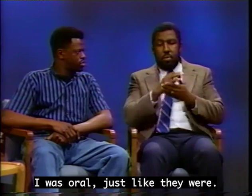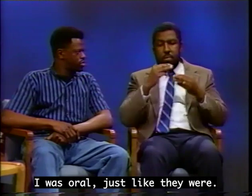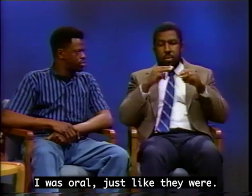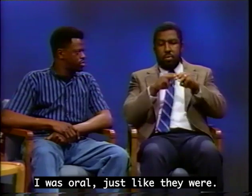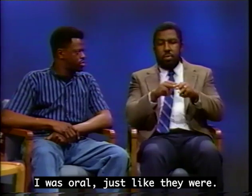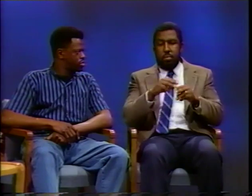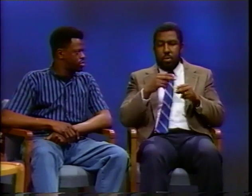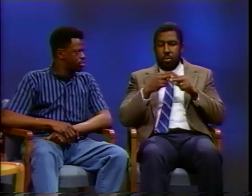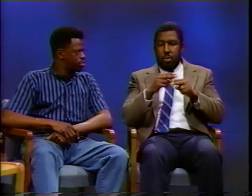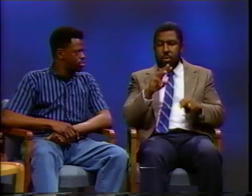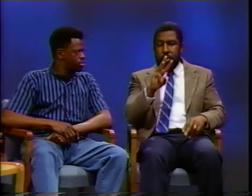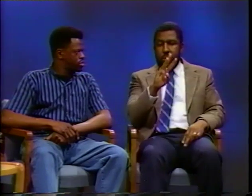were.